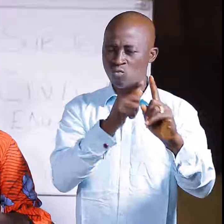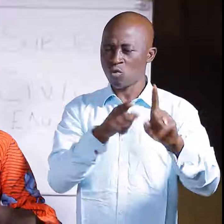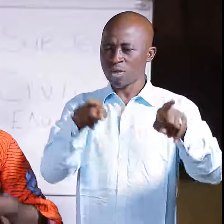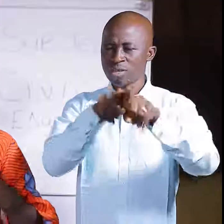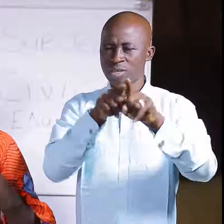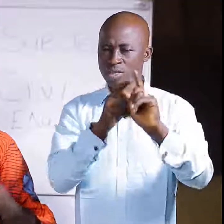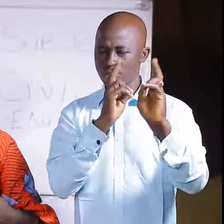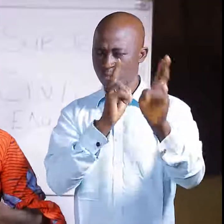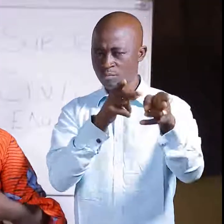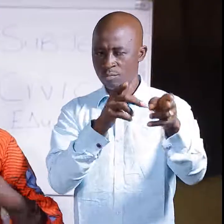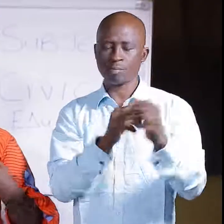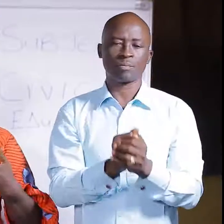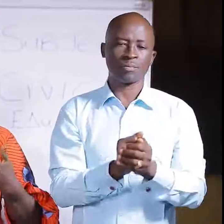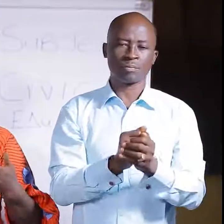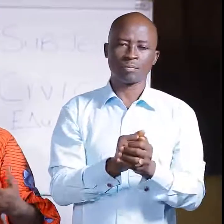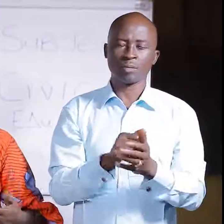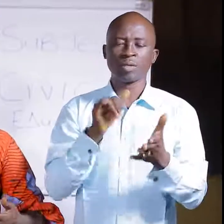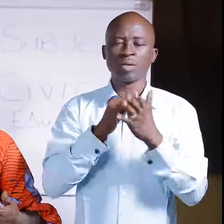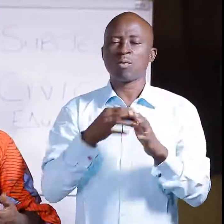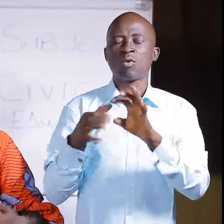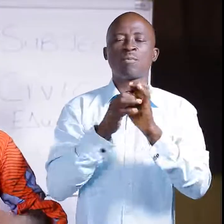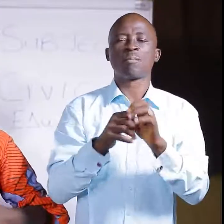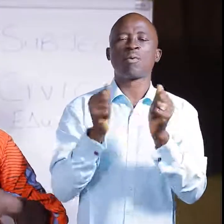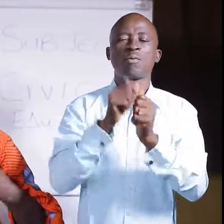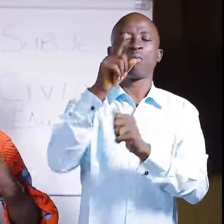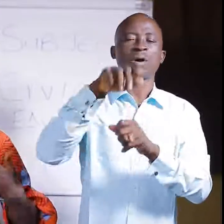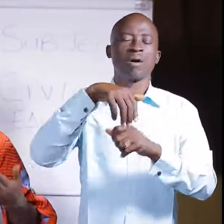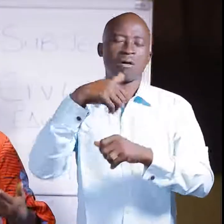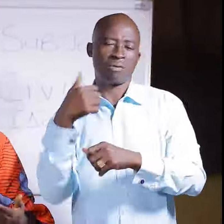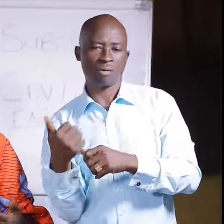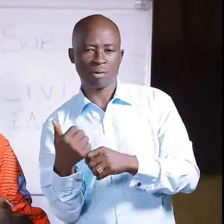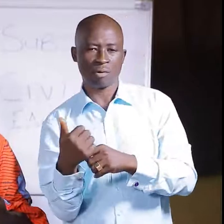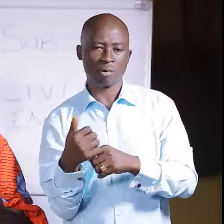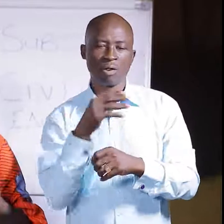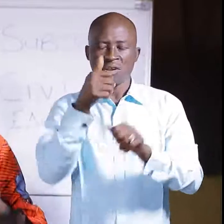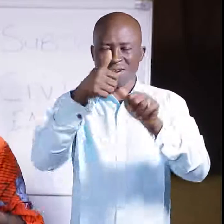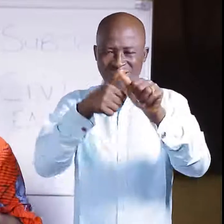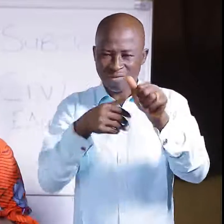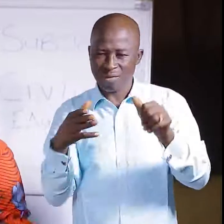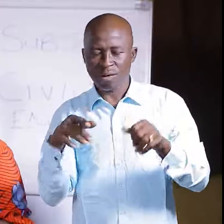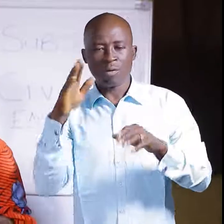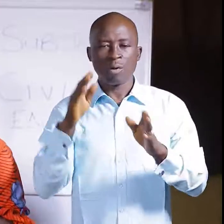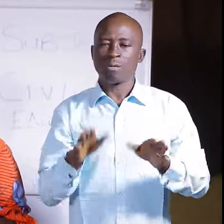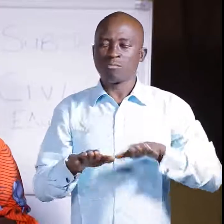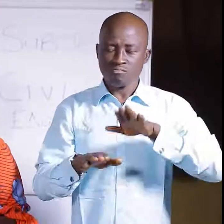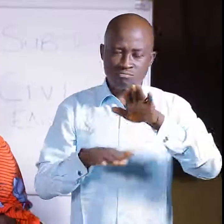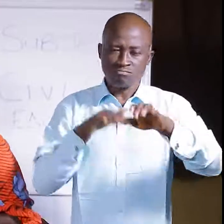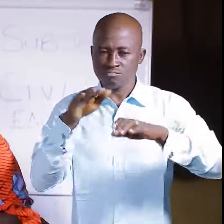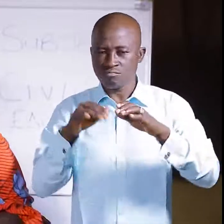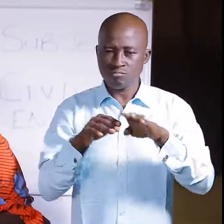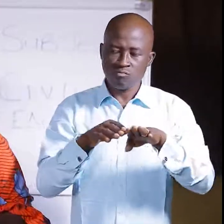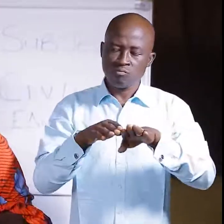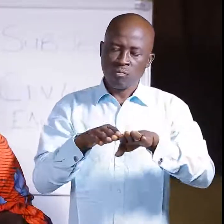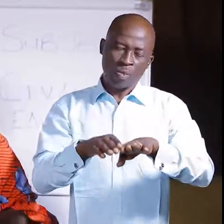direction, and that they will cooperate with one another, and everything will move on smoothly.